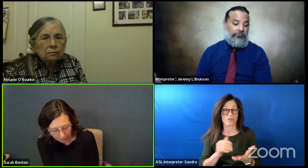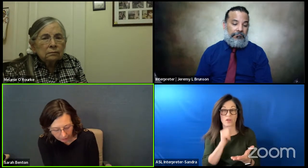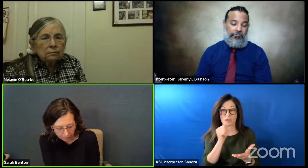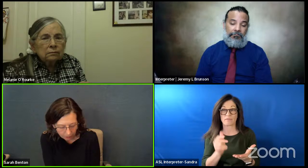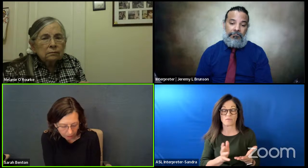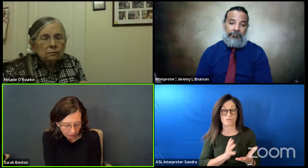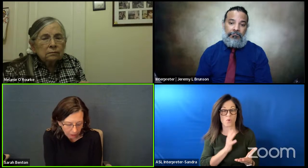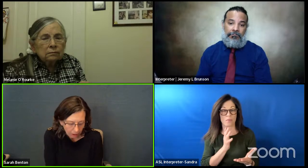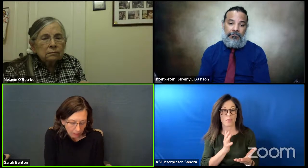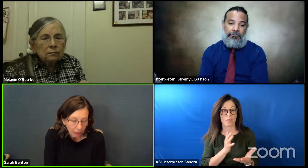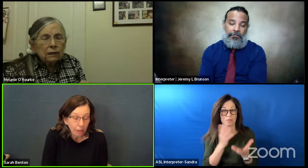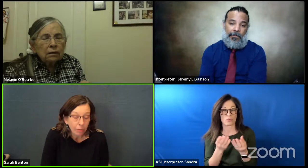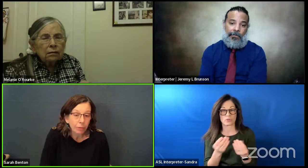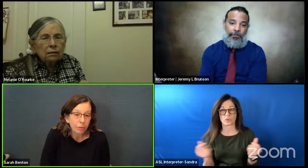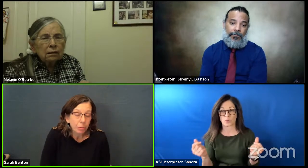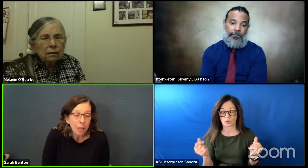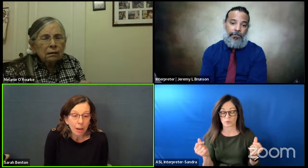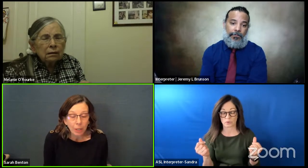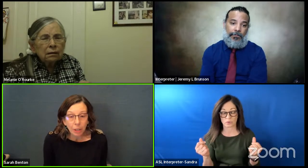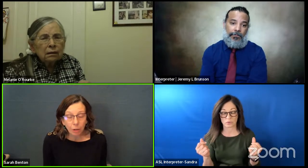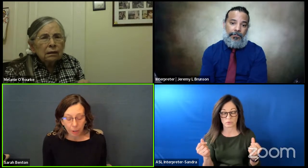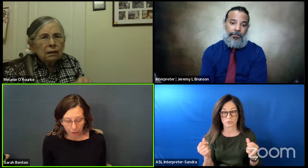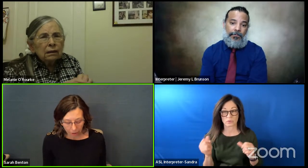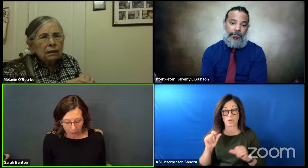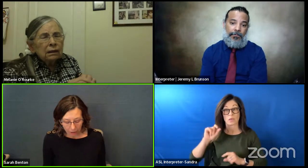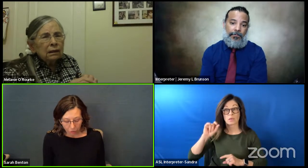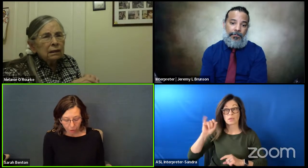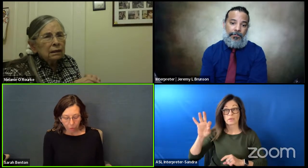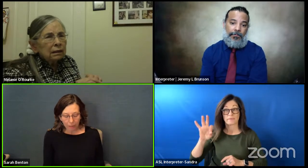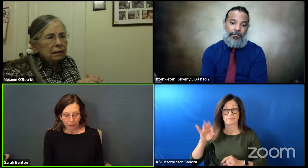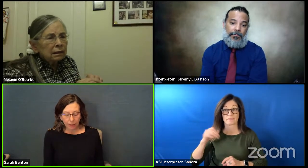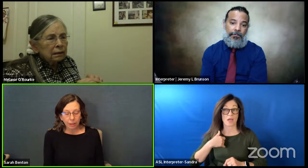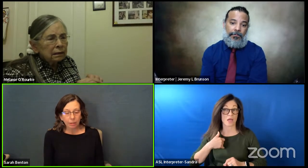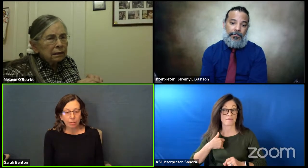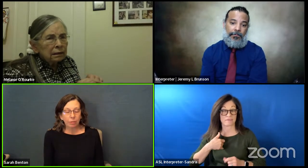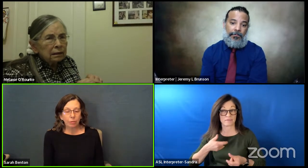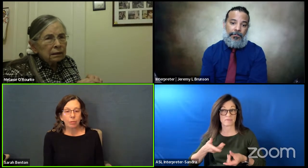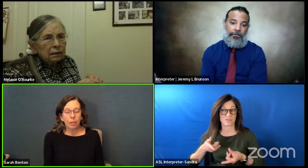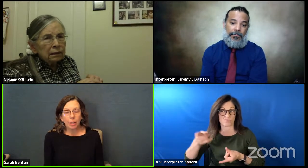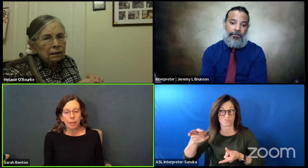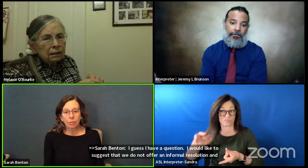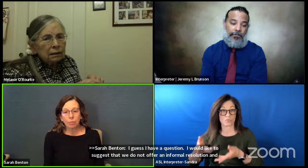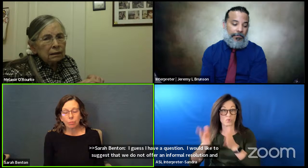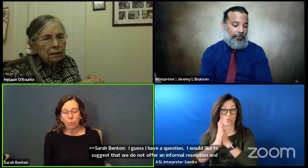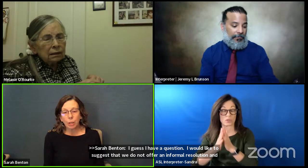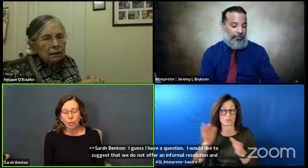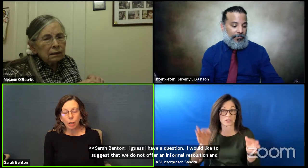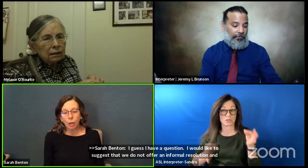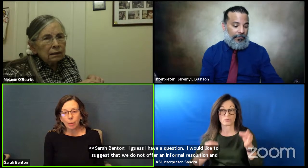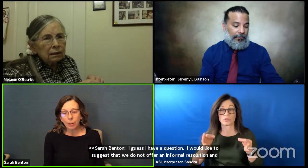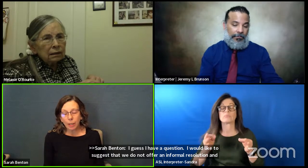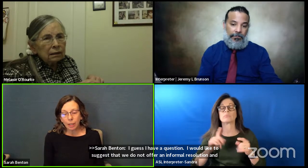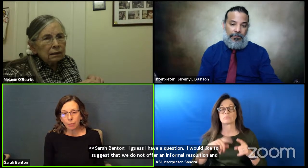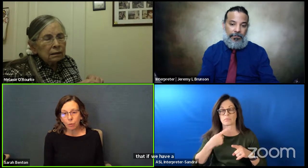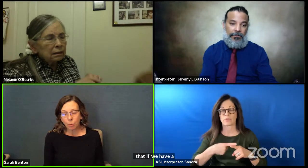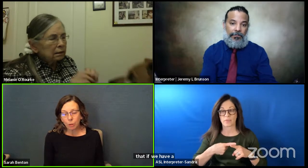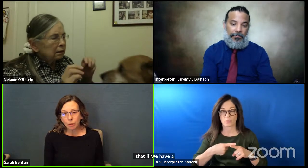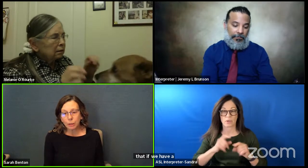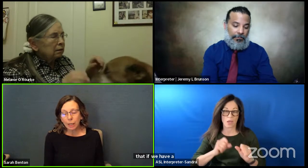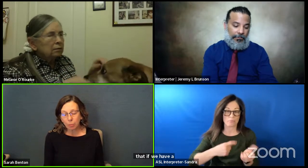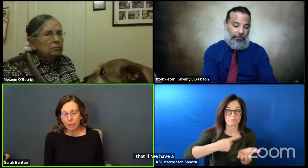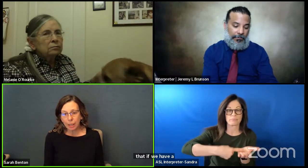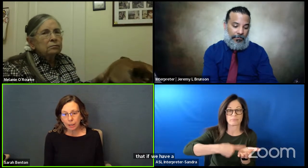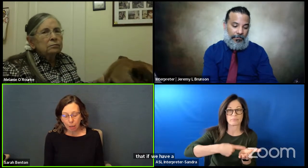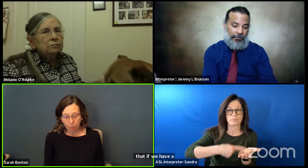and that if we have a hearing that is requested, then we can talk about an